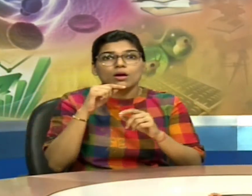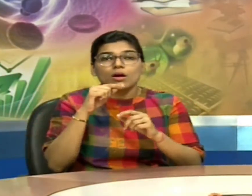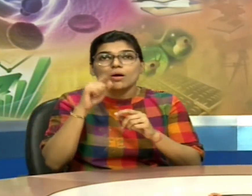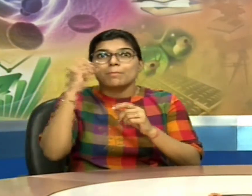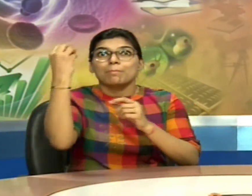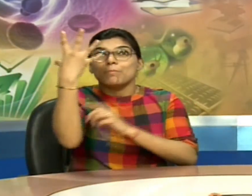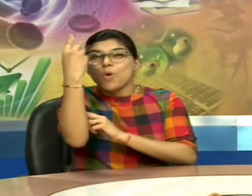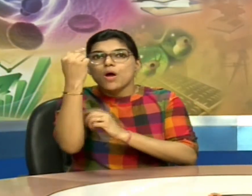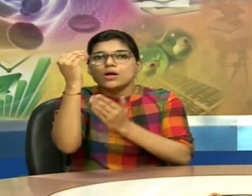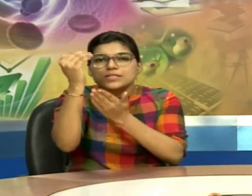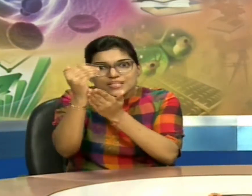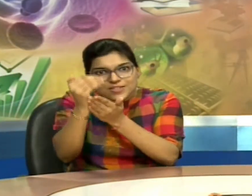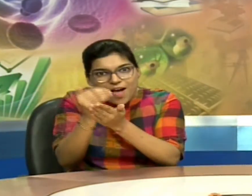then for